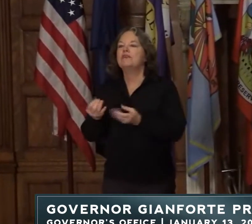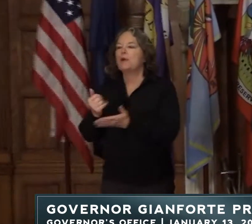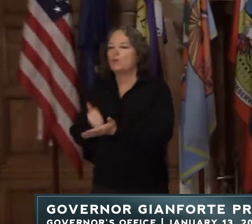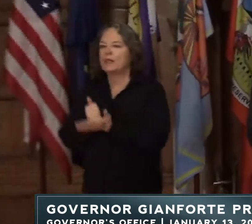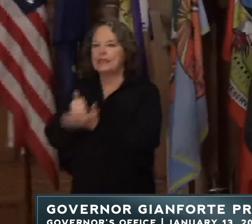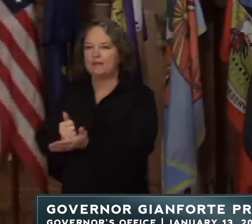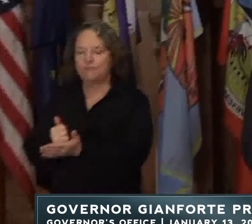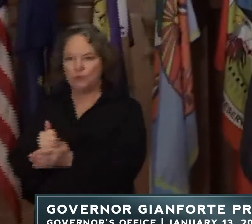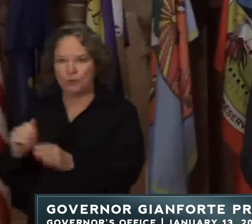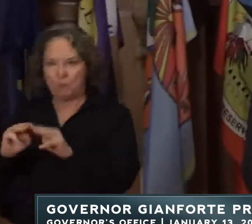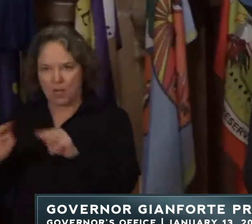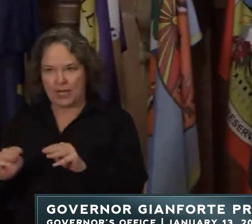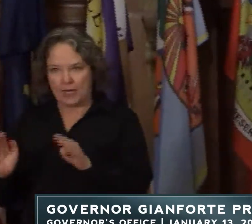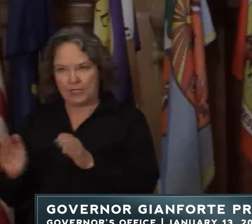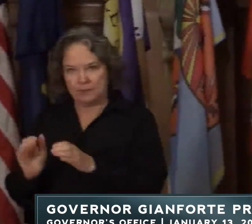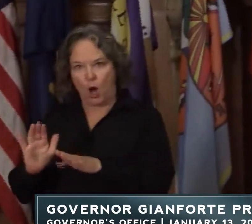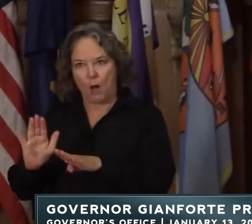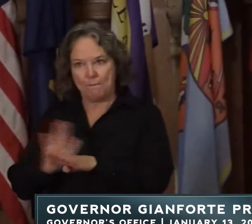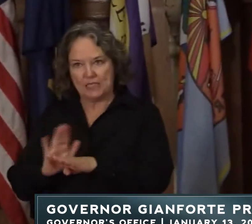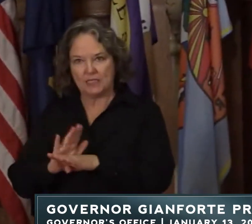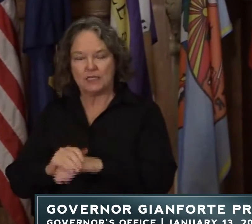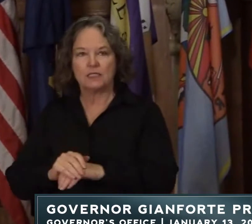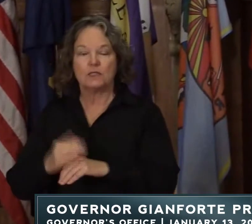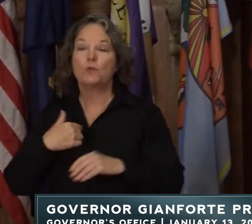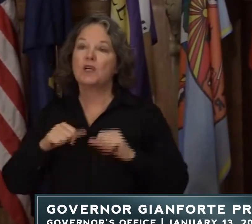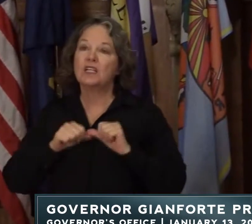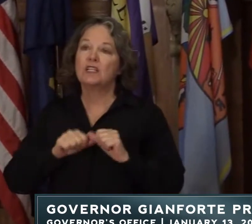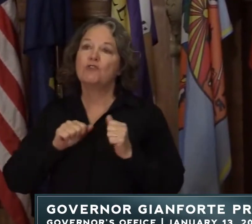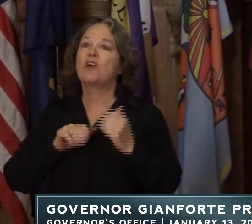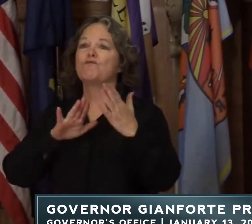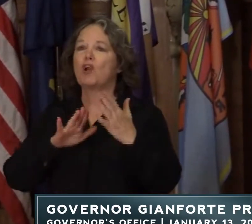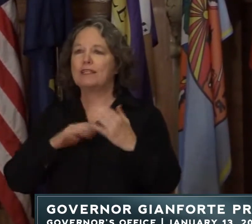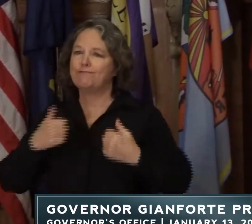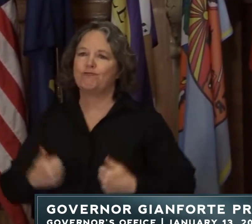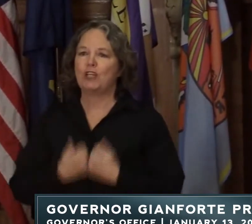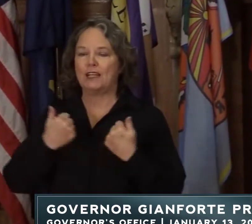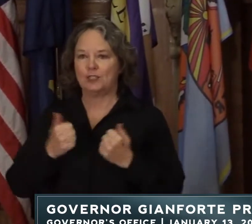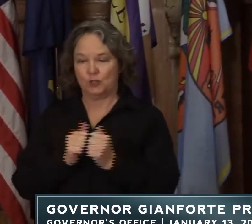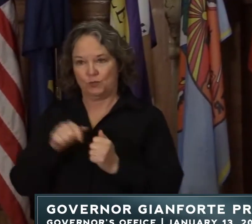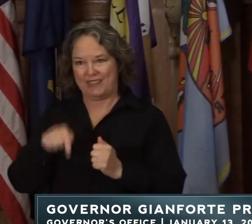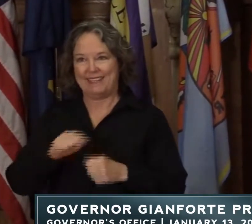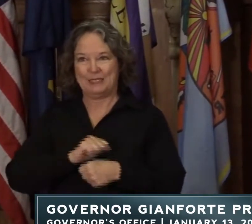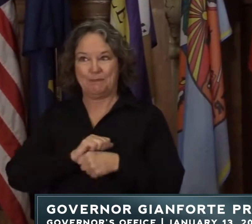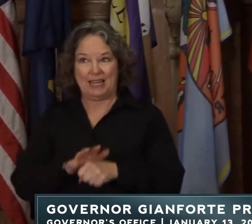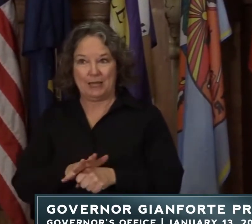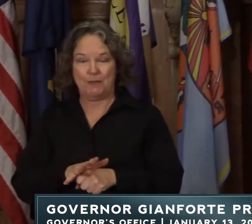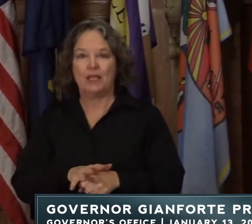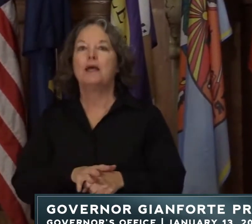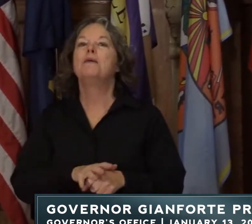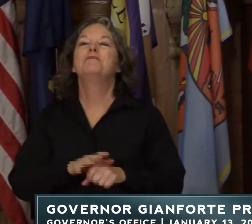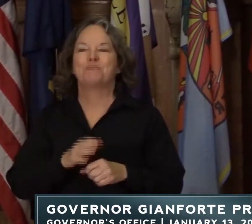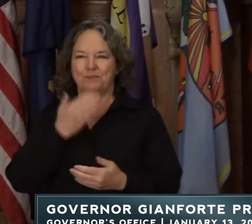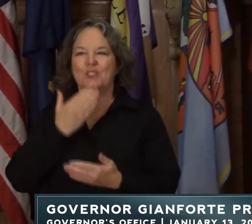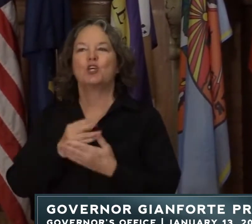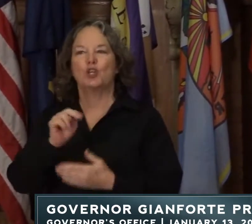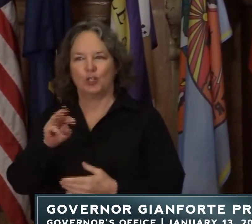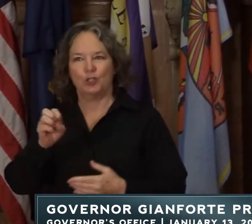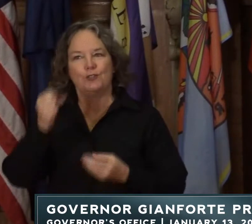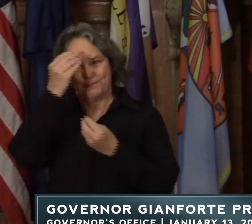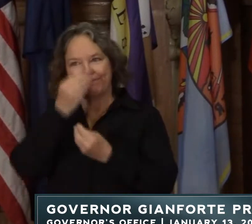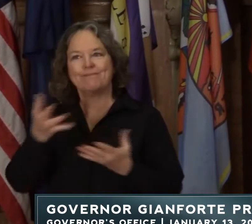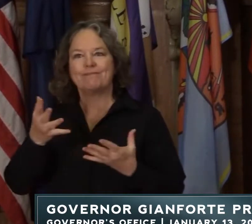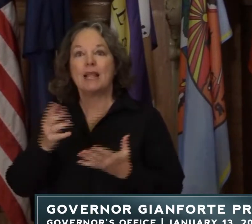small businesses. As we continue to confront the challenges associated with this pandemic, we have good news.